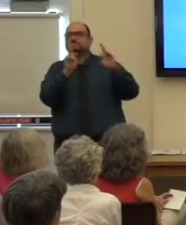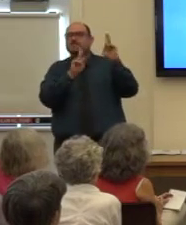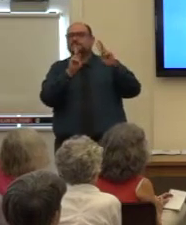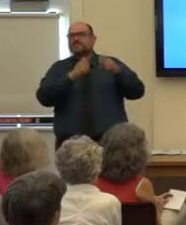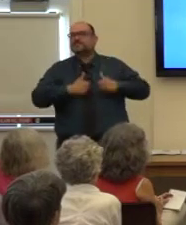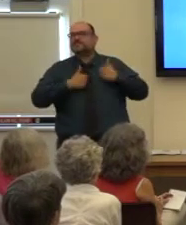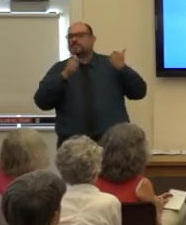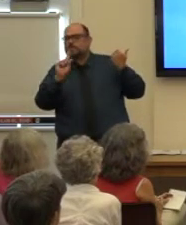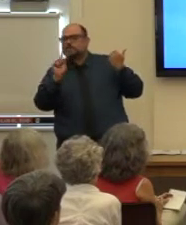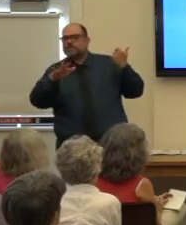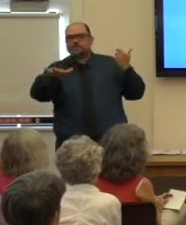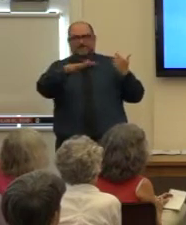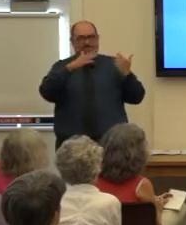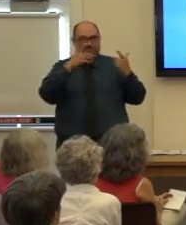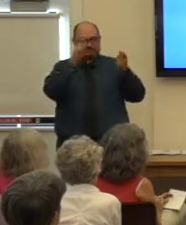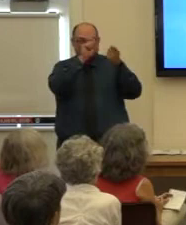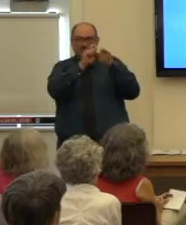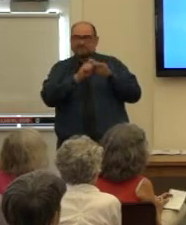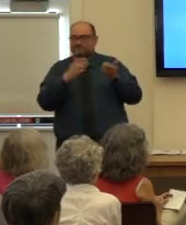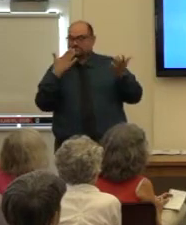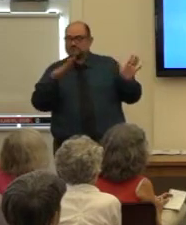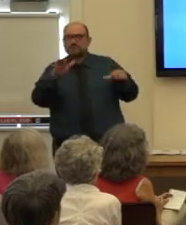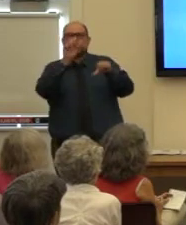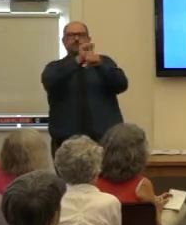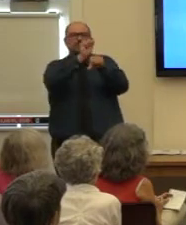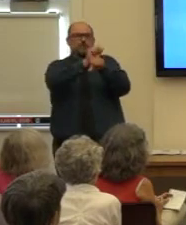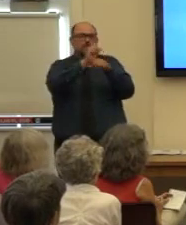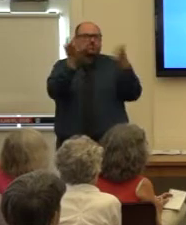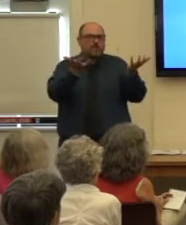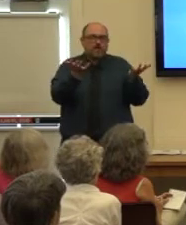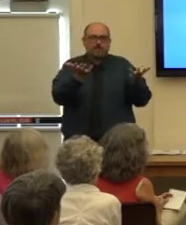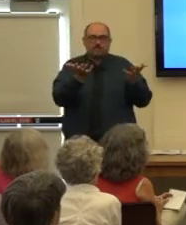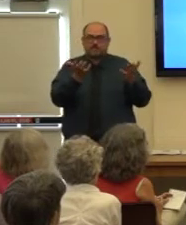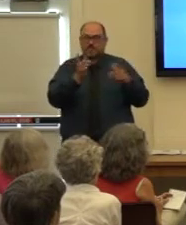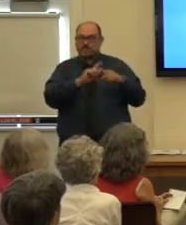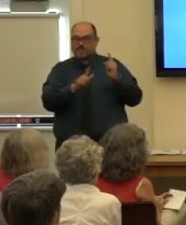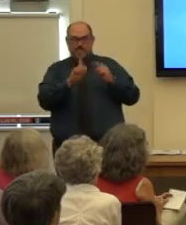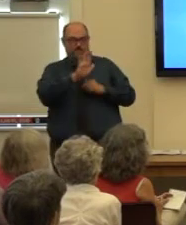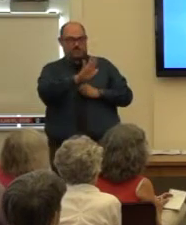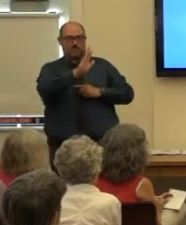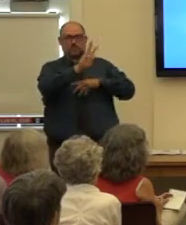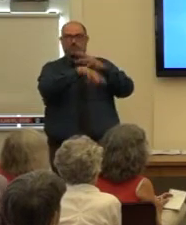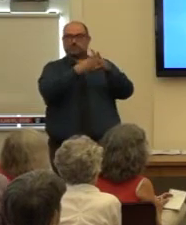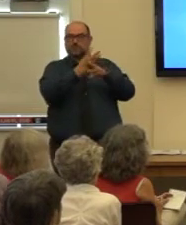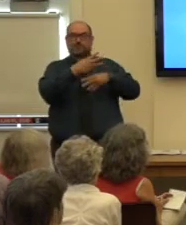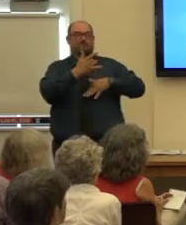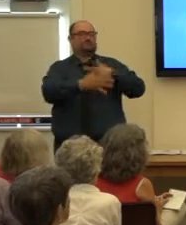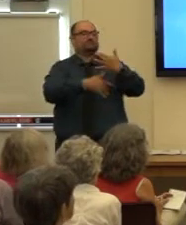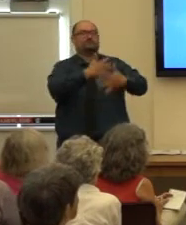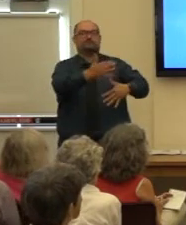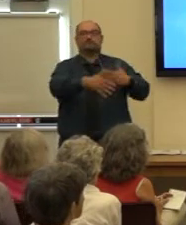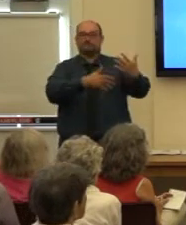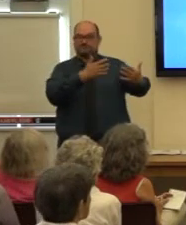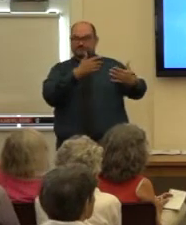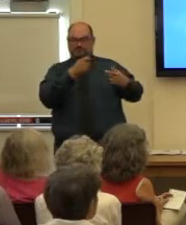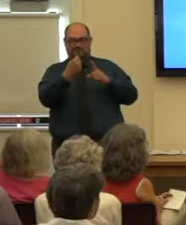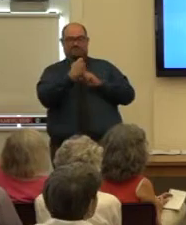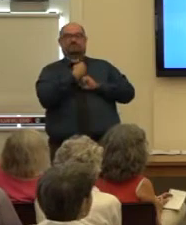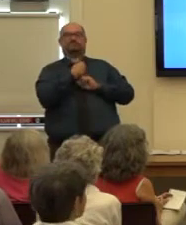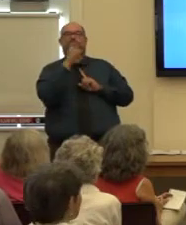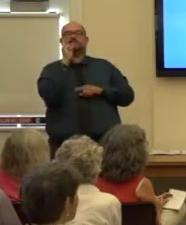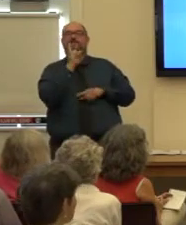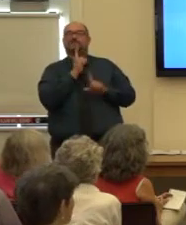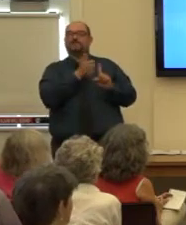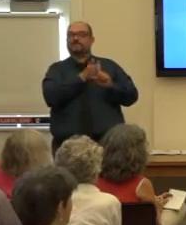they did, what they thought about the world around them or about being deaf in a world before the American